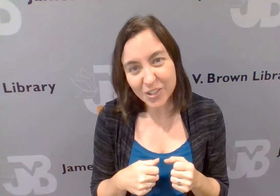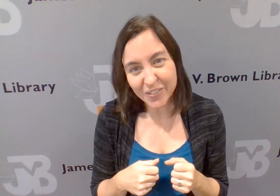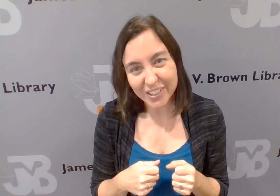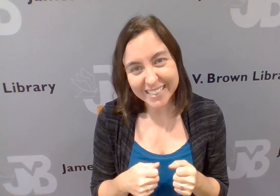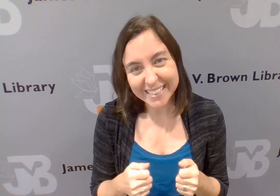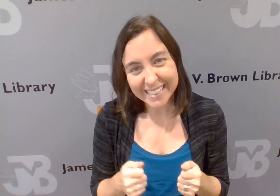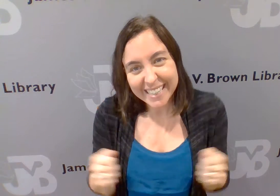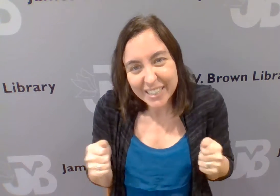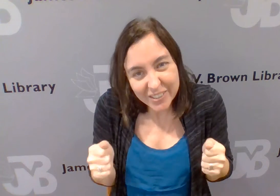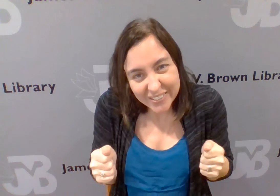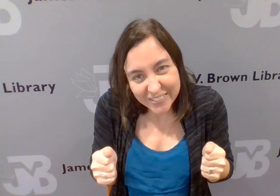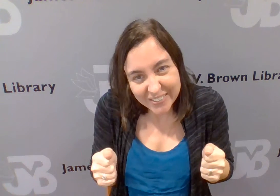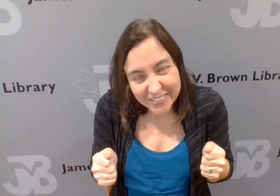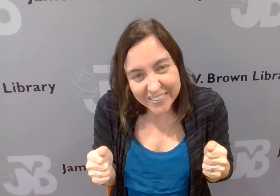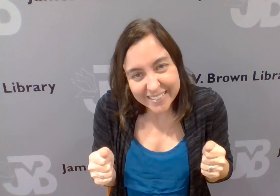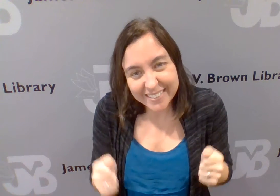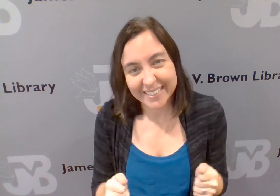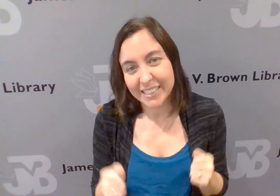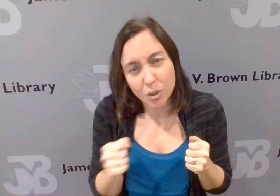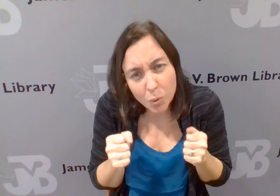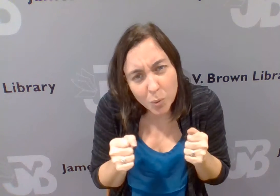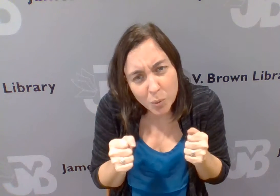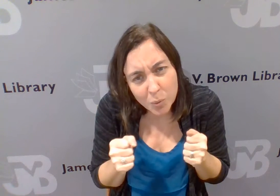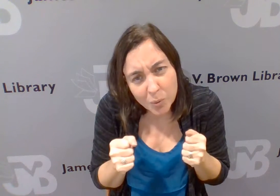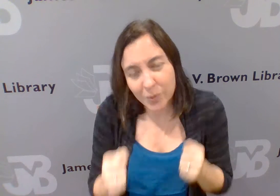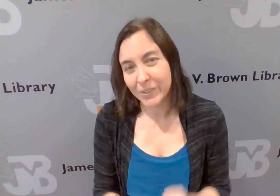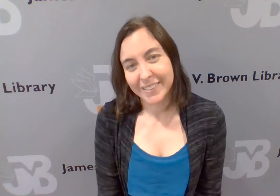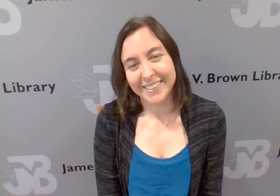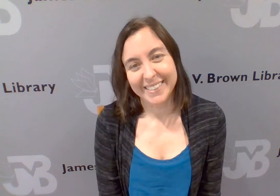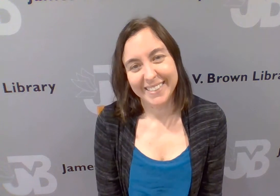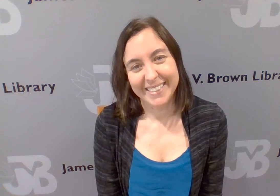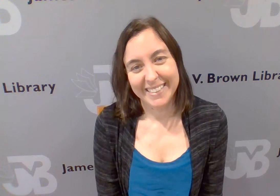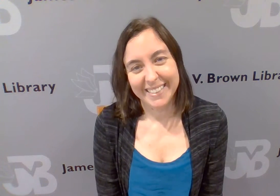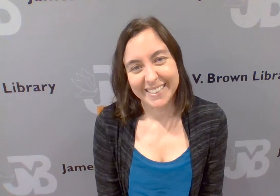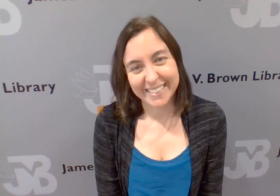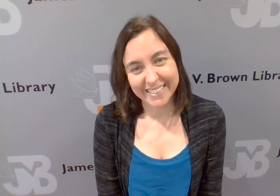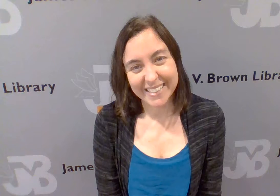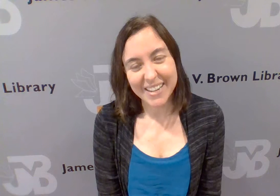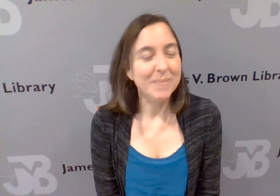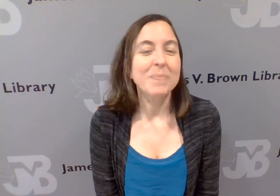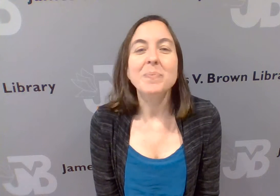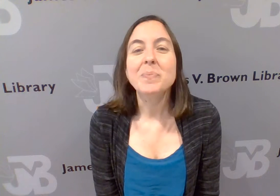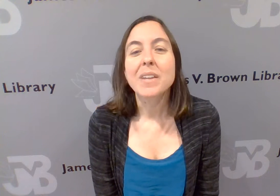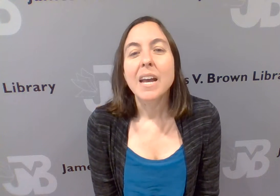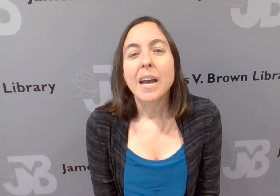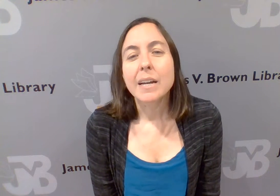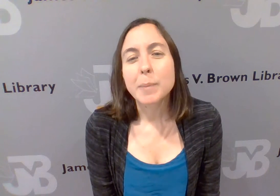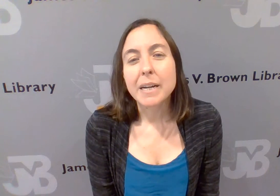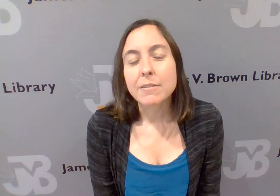when you're shivering. Cold. Cold. Good job. How about